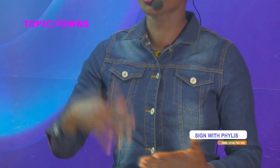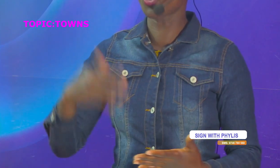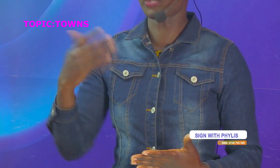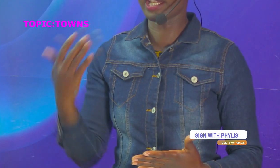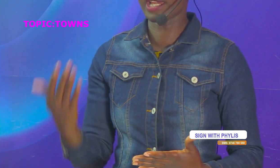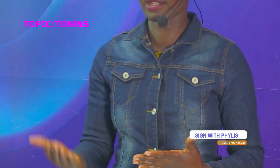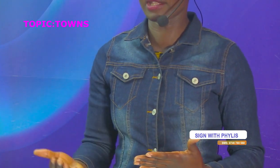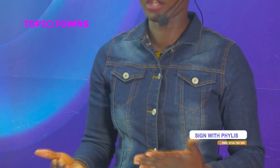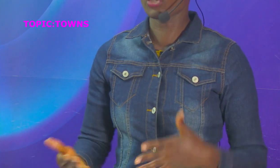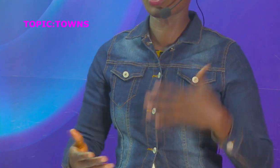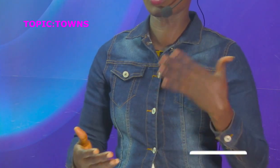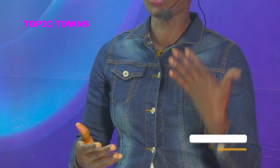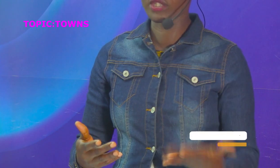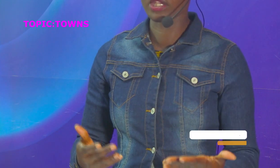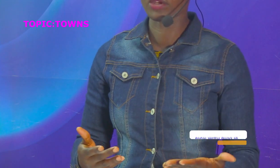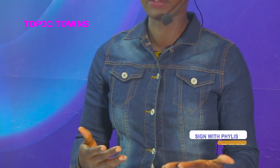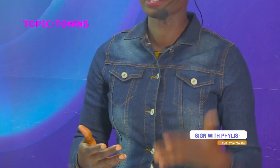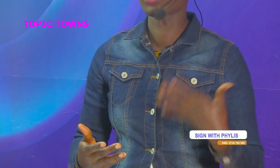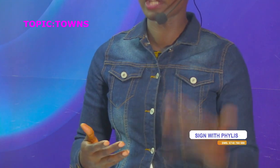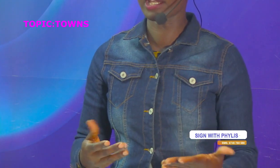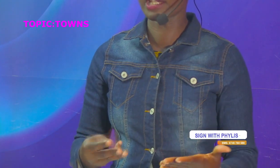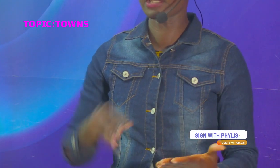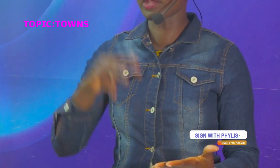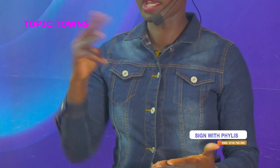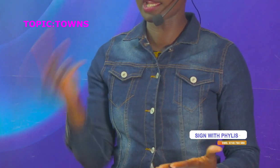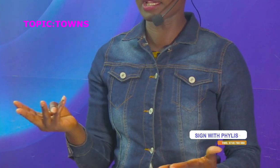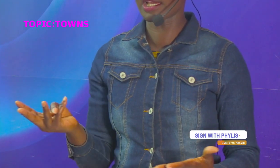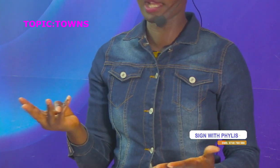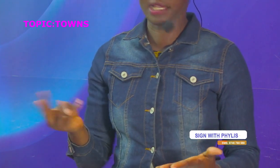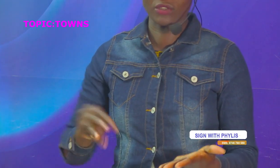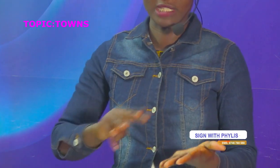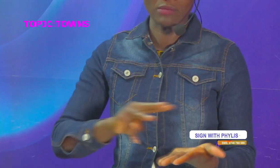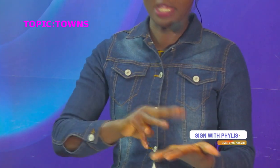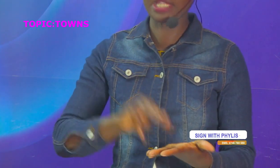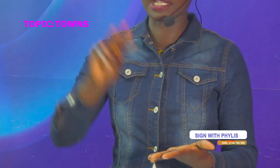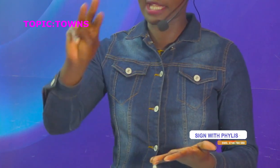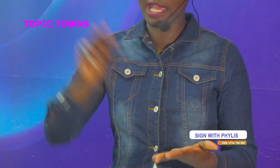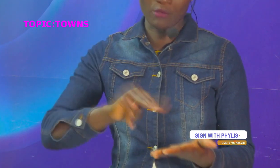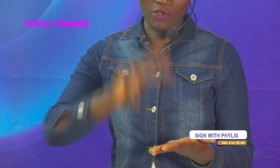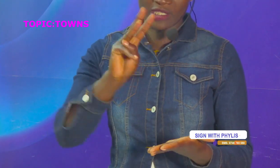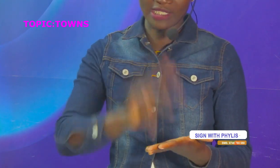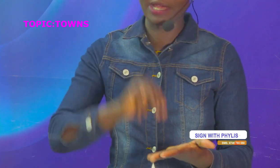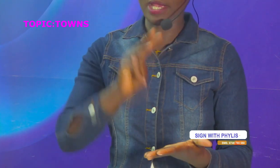right hand. So using your left hand or the right hand with the other hand, you just make it letter M, you are just tapping.